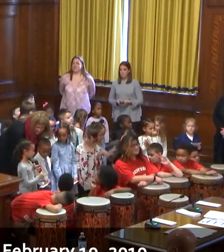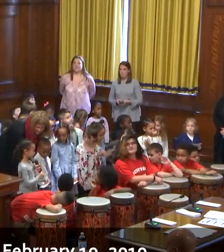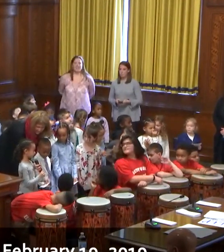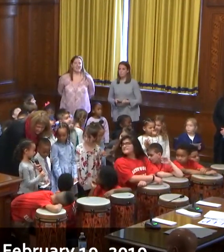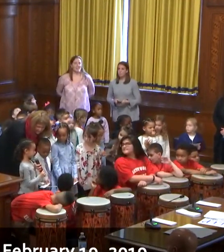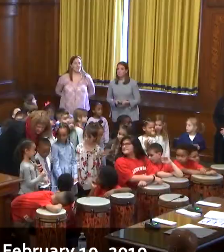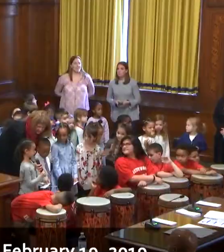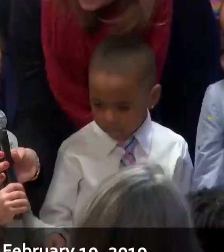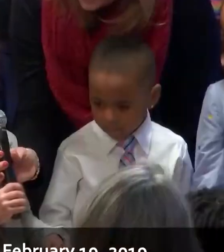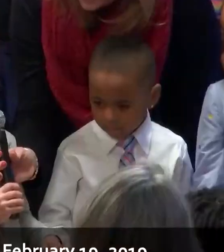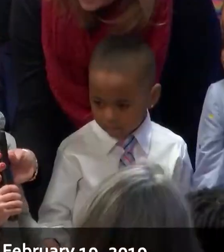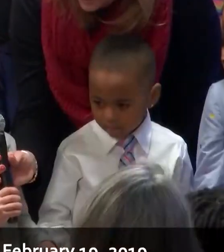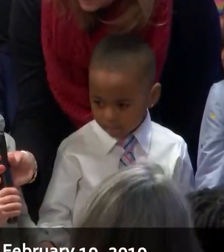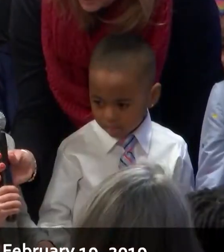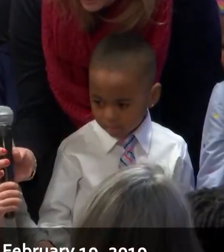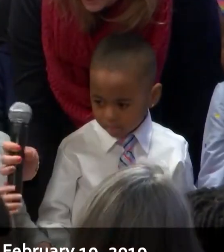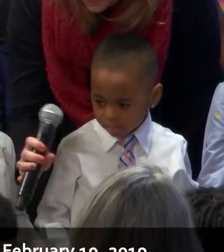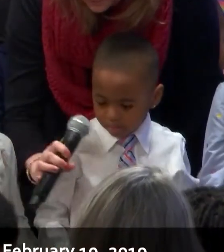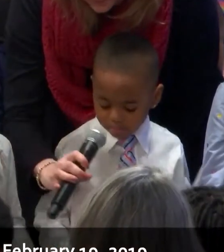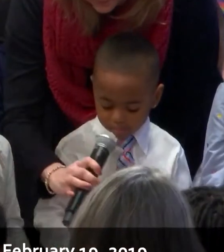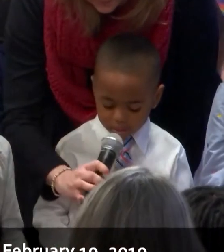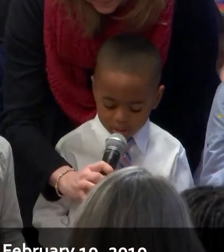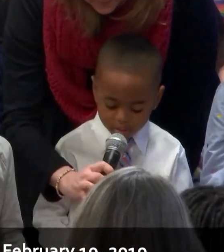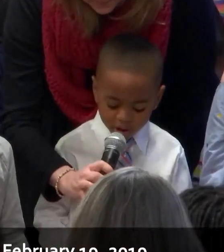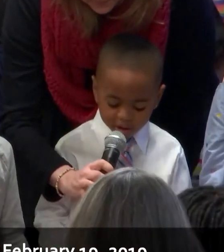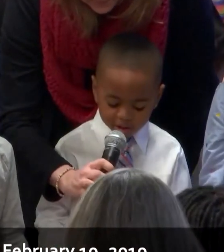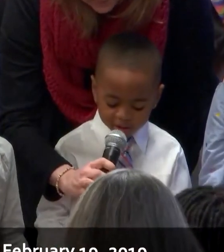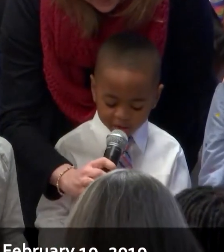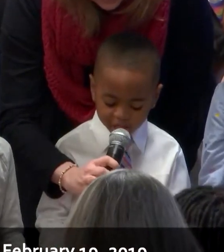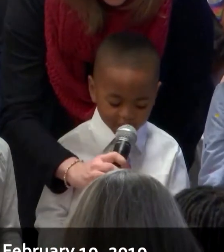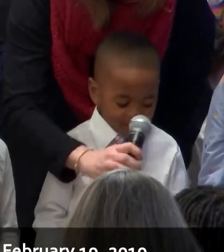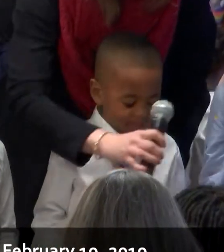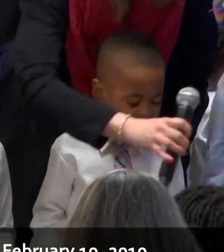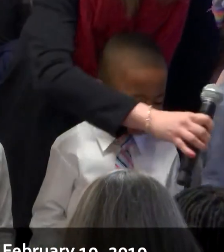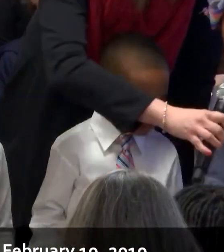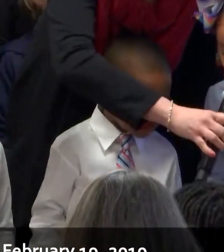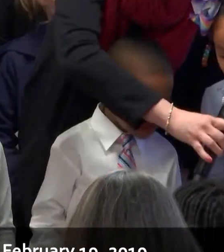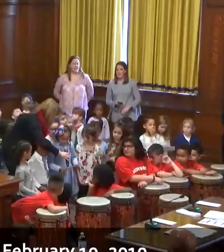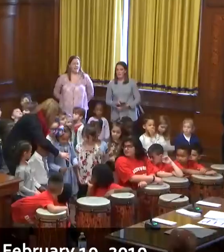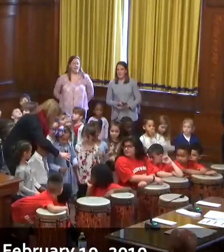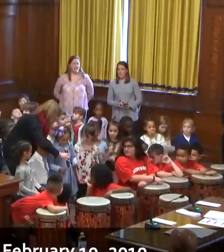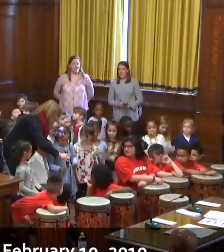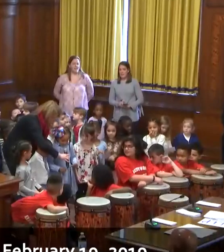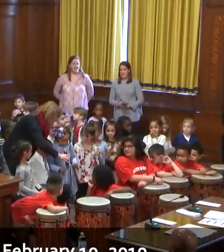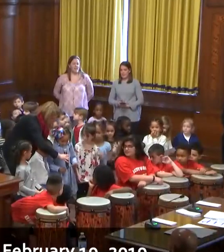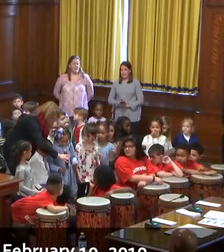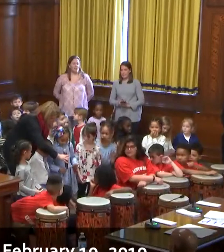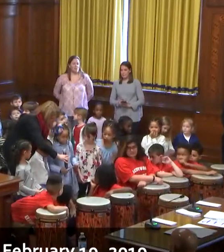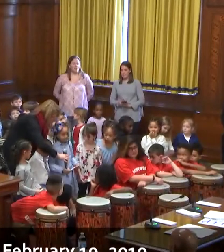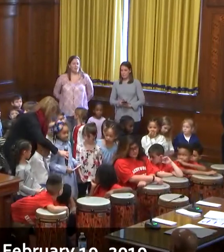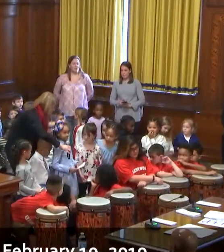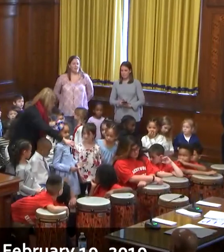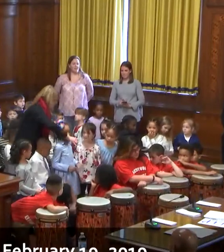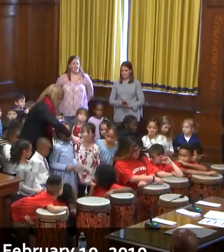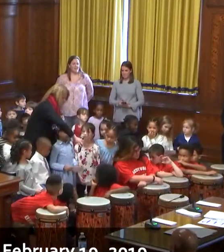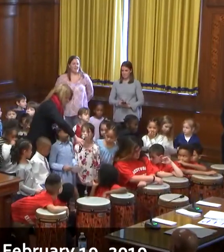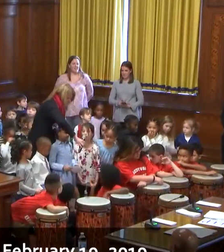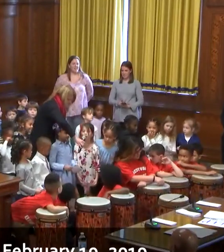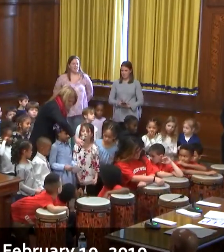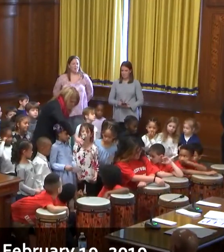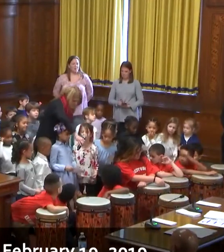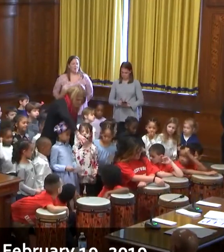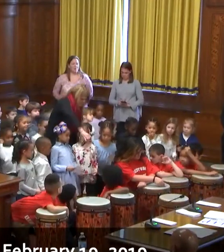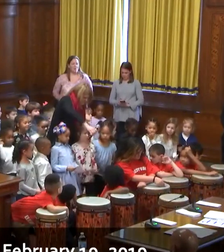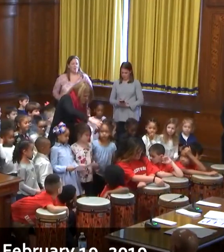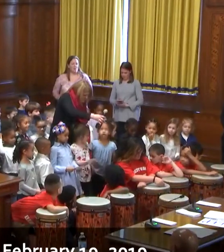Dr. Luther King had a dream. Martin Luther King had a dream. For